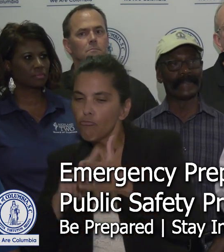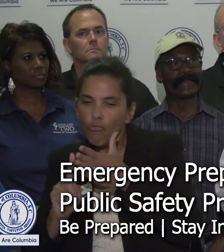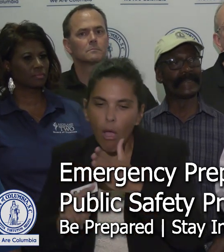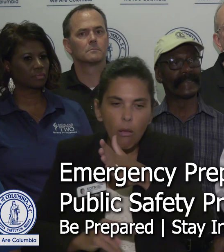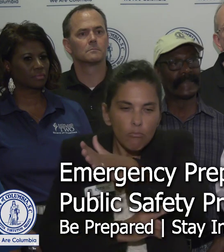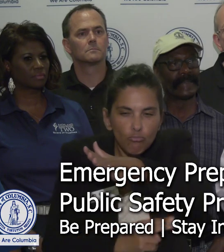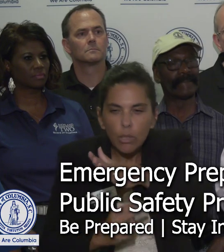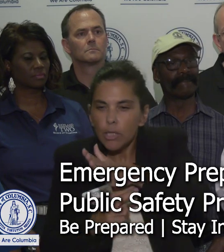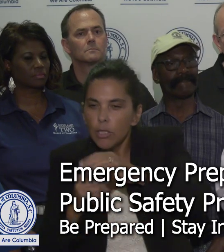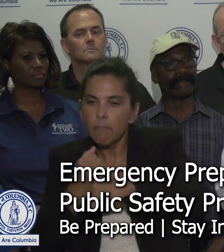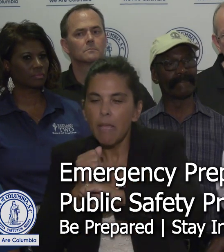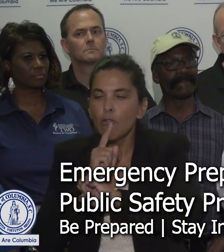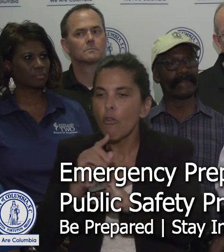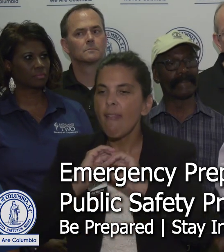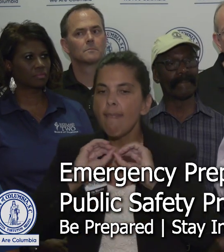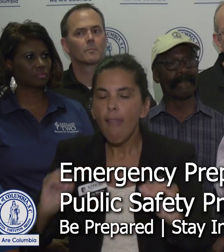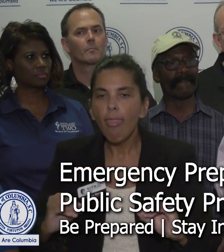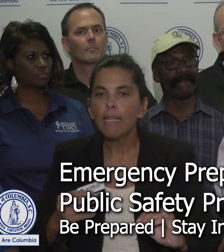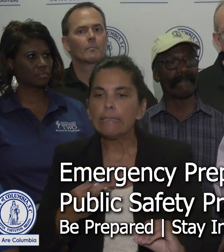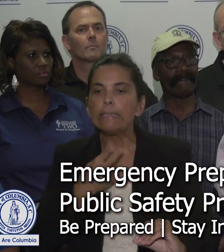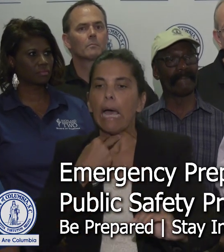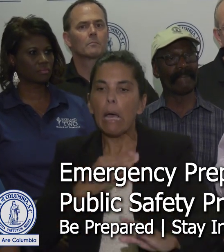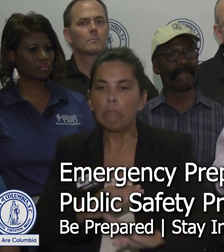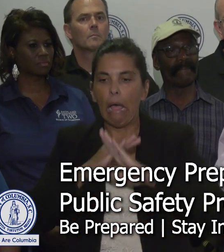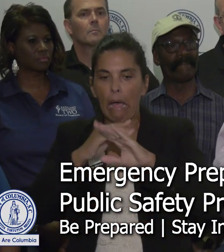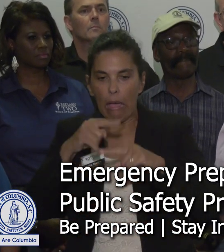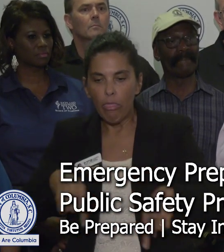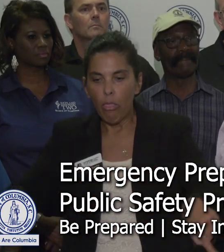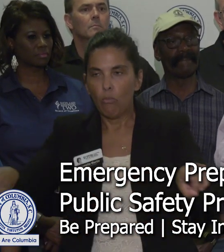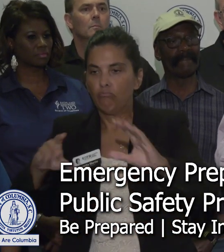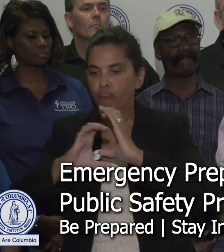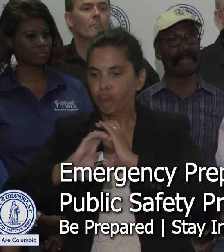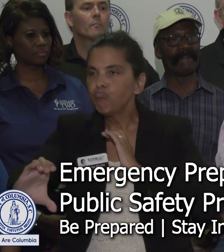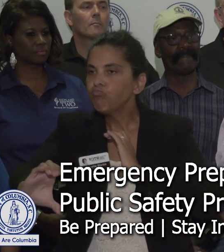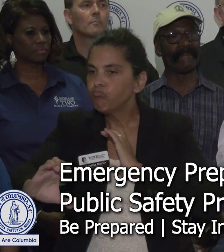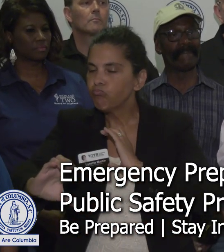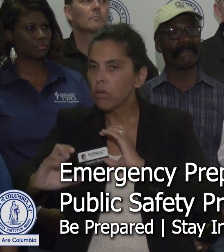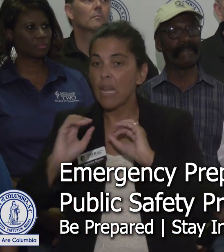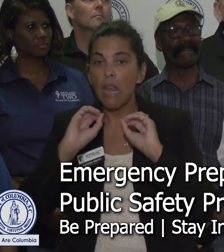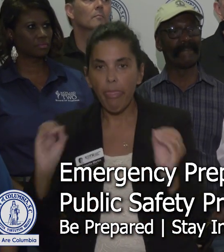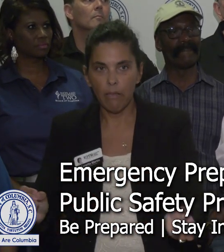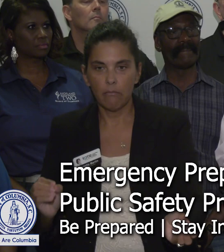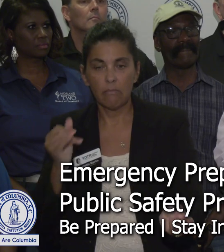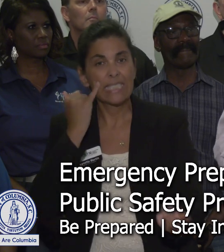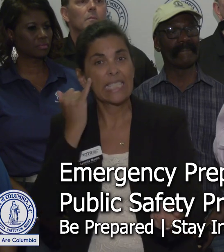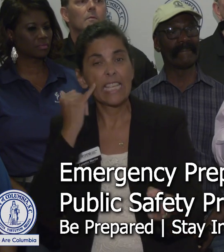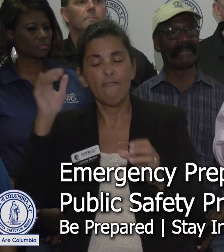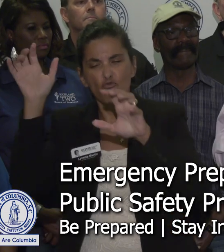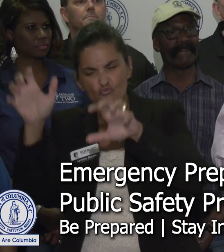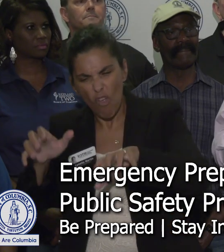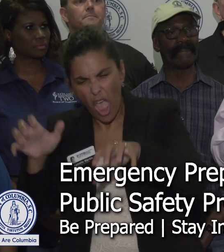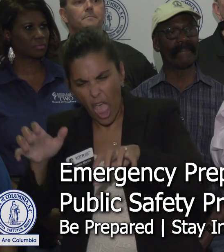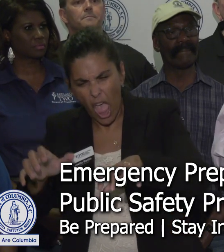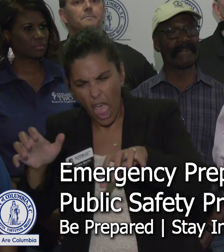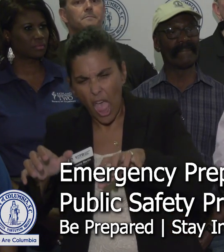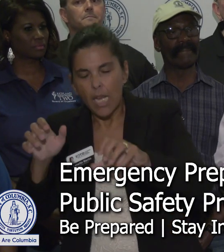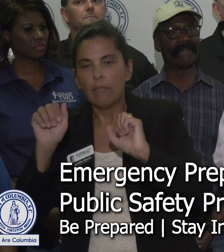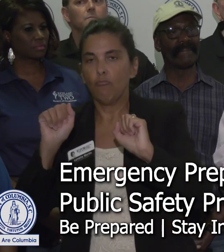make sure that there are no obstructions within these pipes. So if there is a rainfall that we can handle somewhat